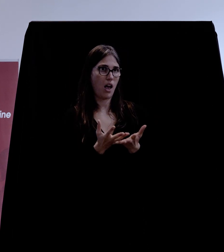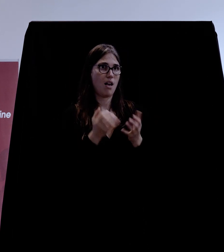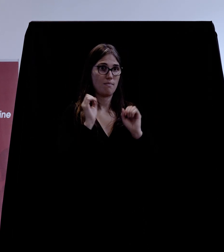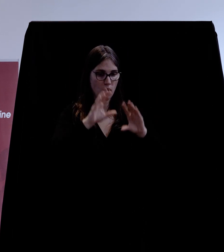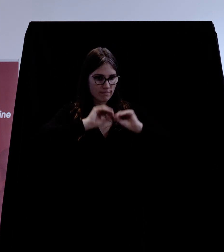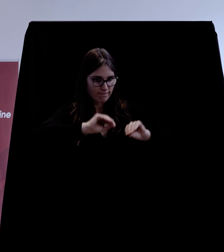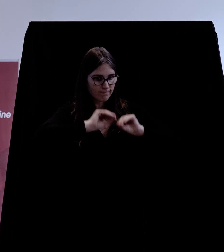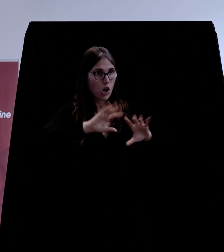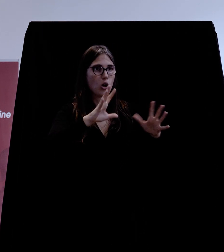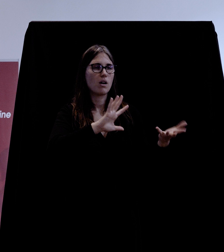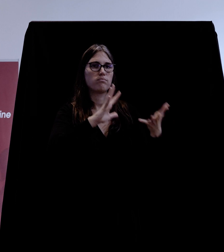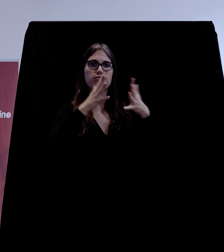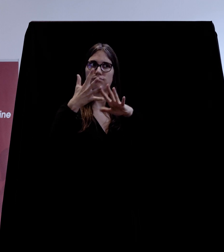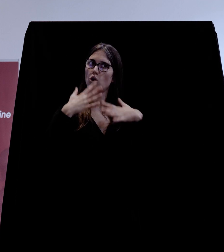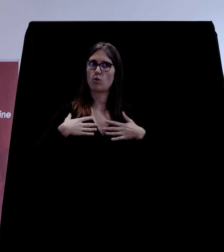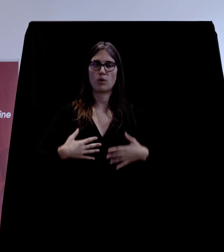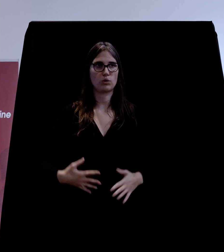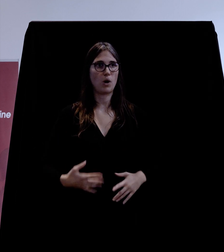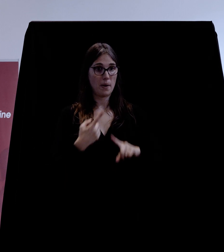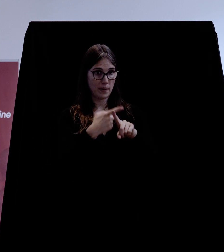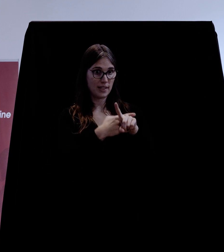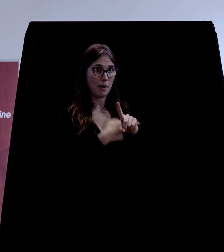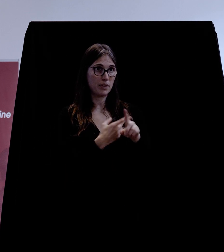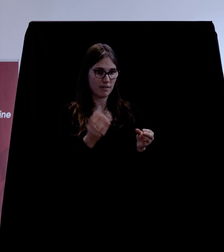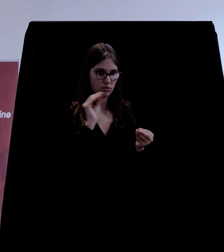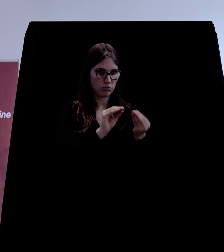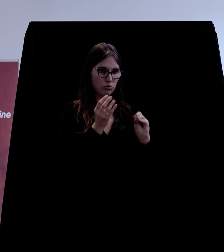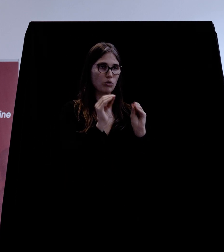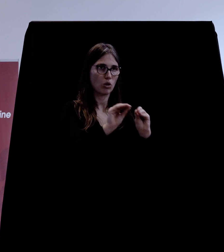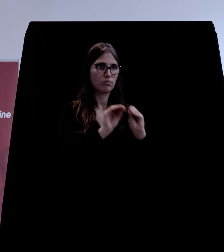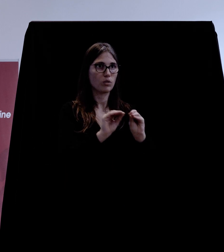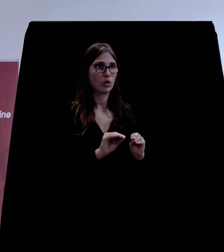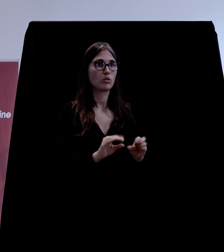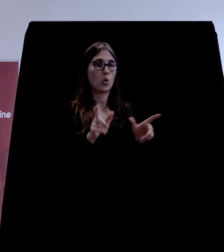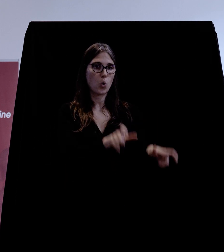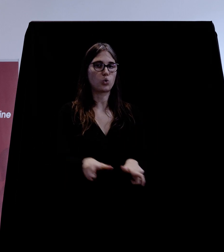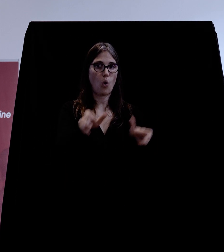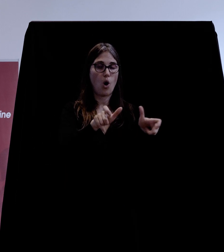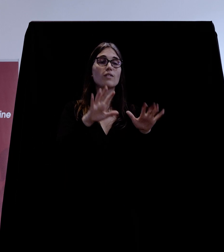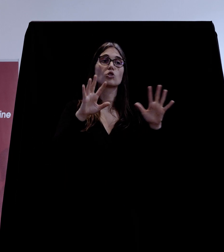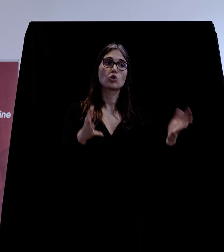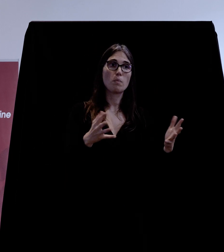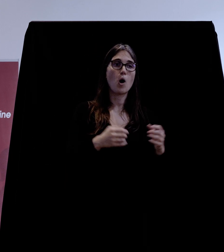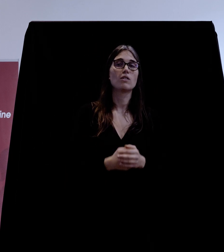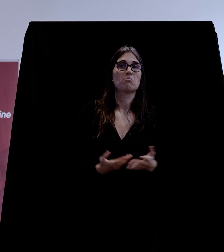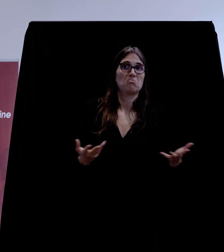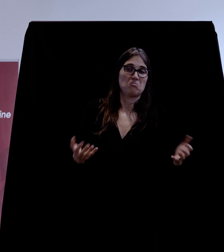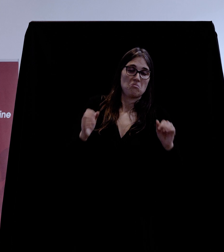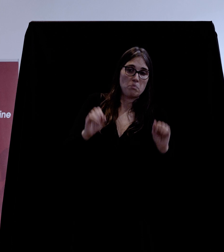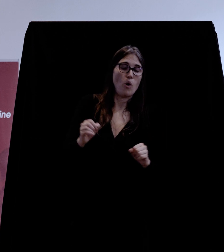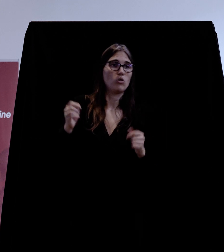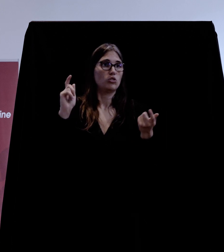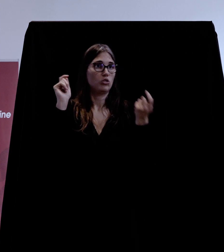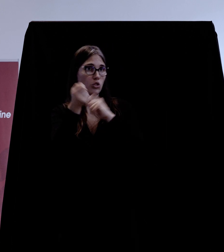Yeah, environmental factors may modify how the behaviors are expressed. So sometimes changing the